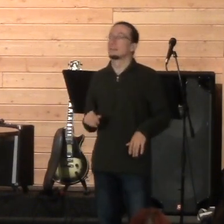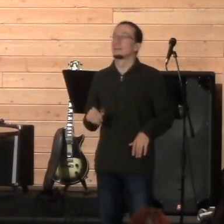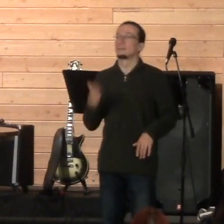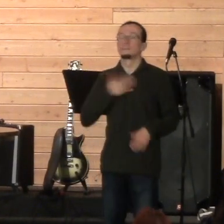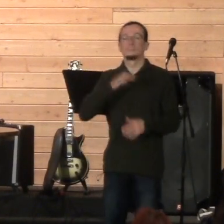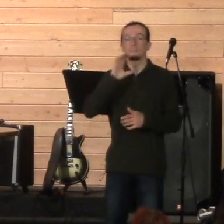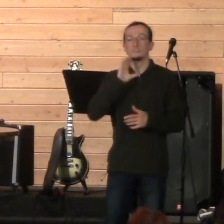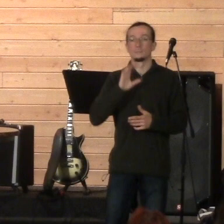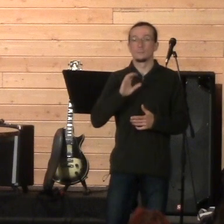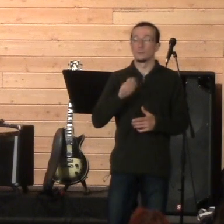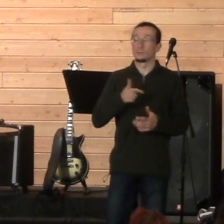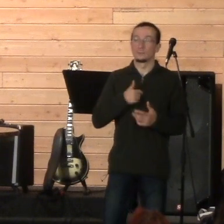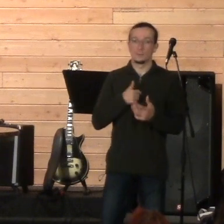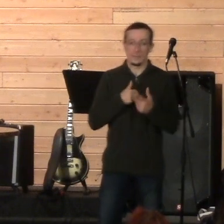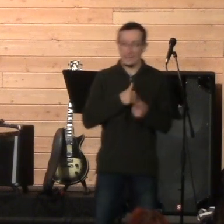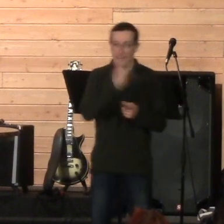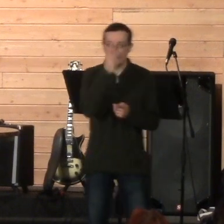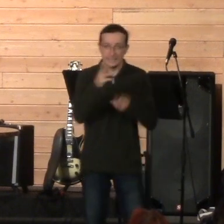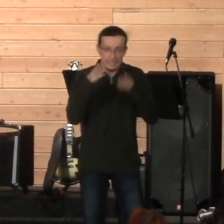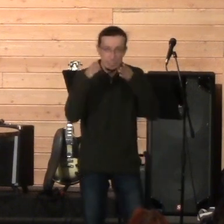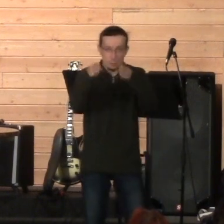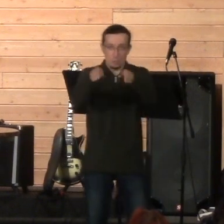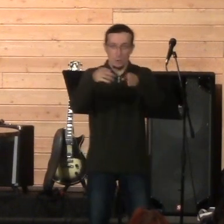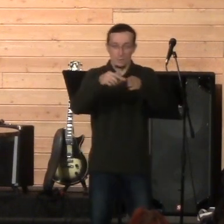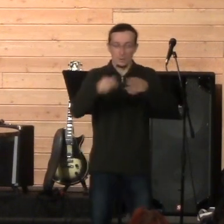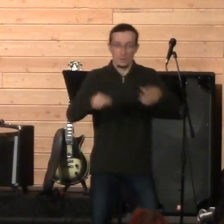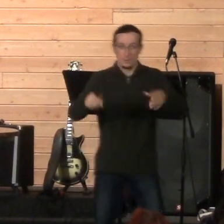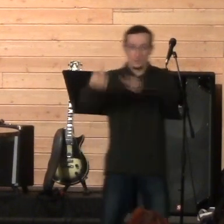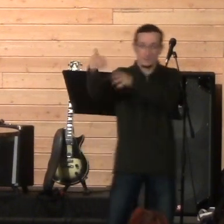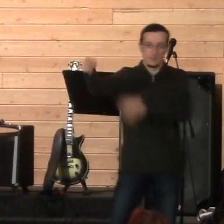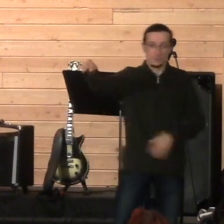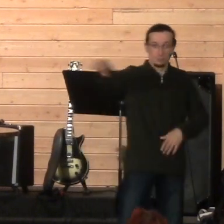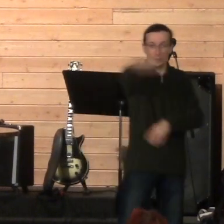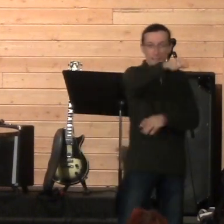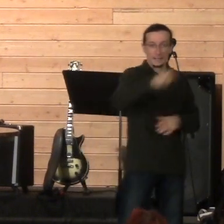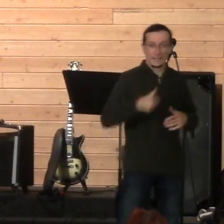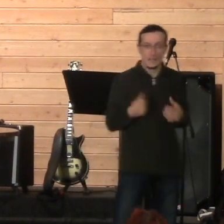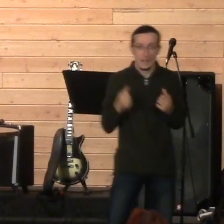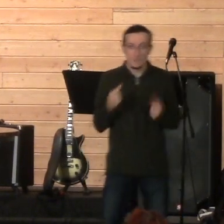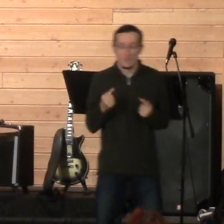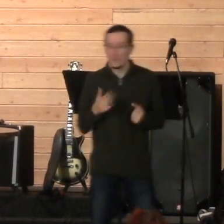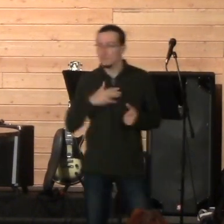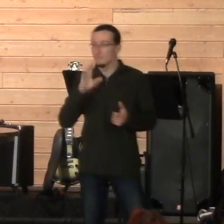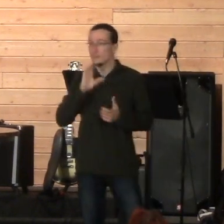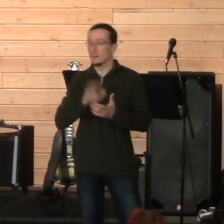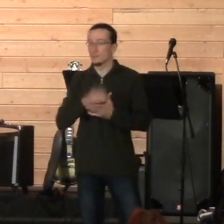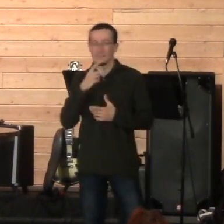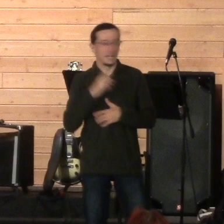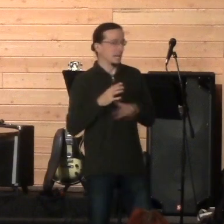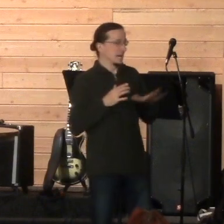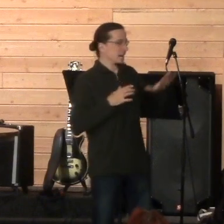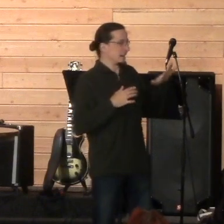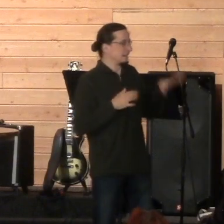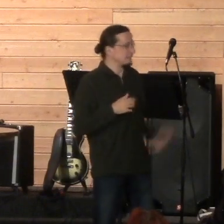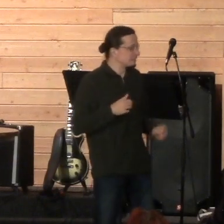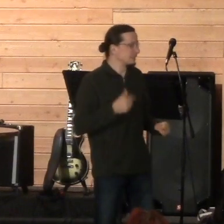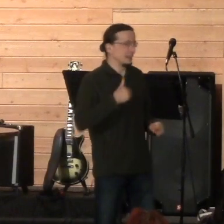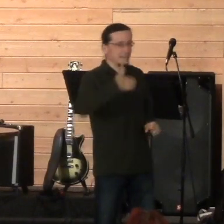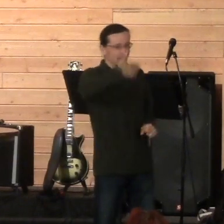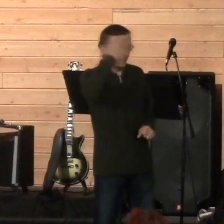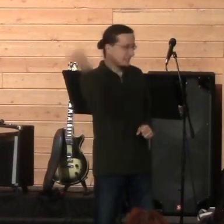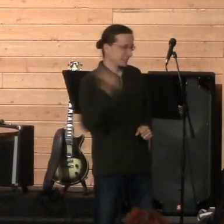And my wife, and I see the road. I see the road. And my wife says, oh, I forgot something.